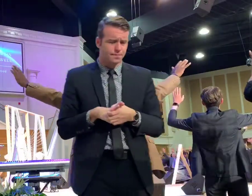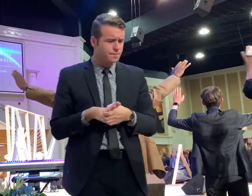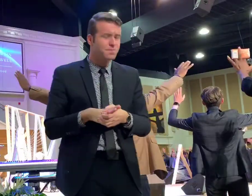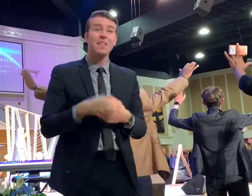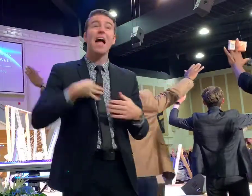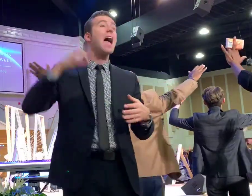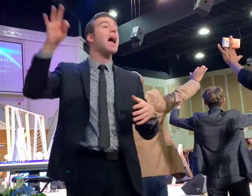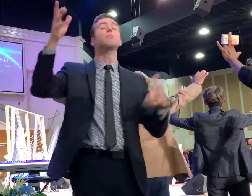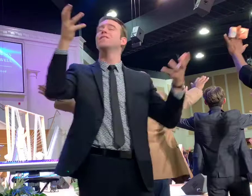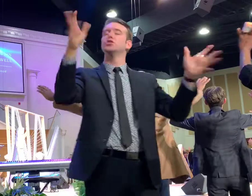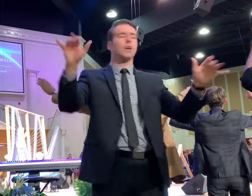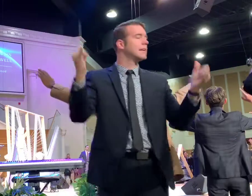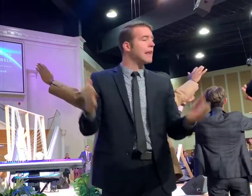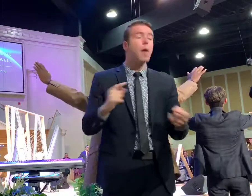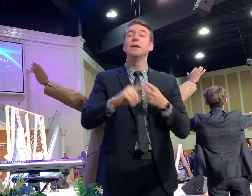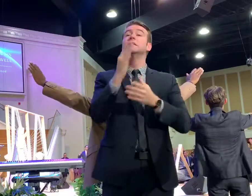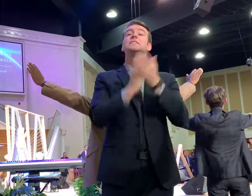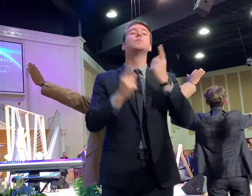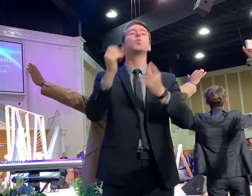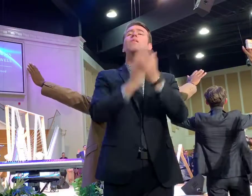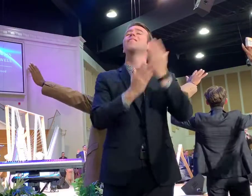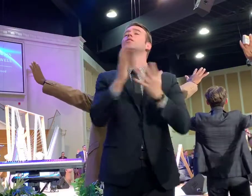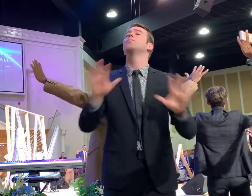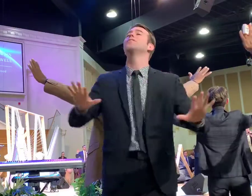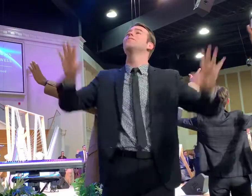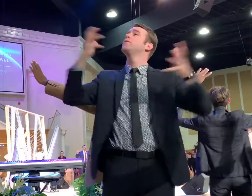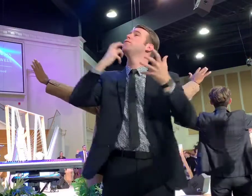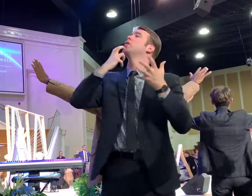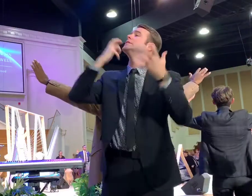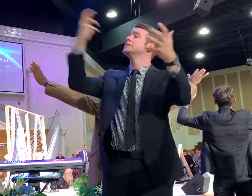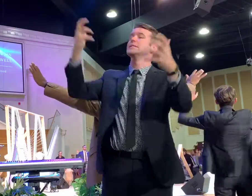I'm done preaching right here. Somebody lift up your voice.